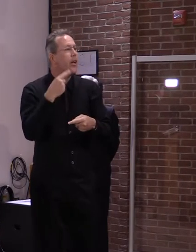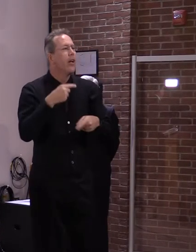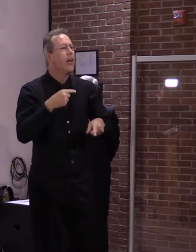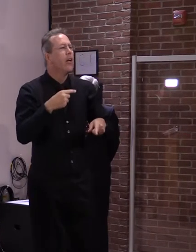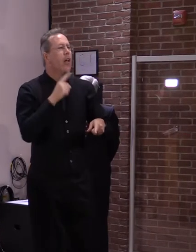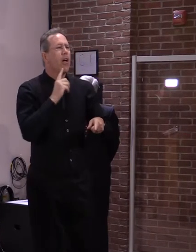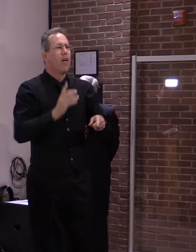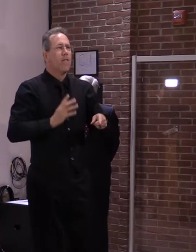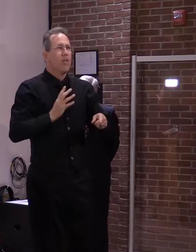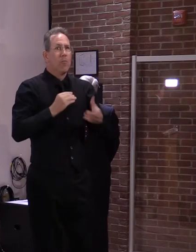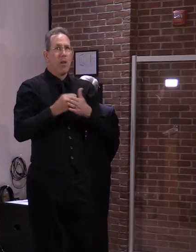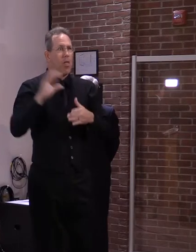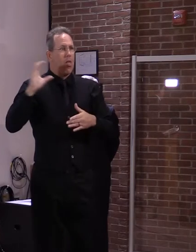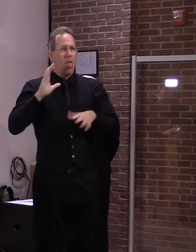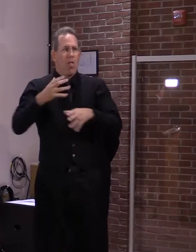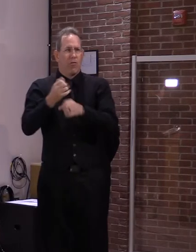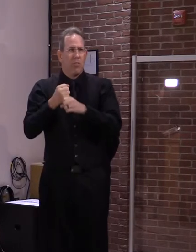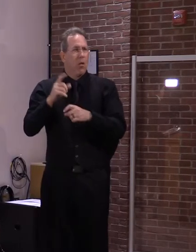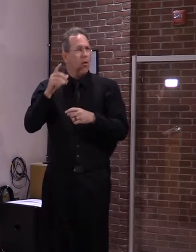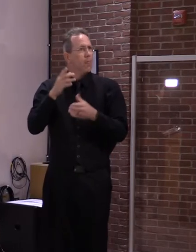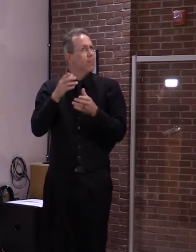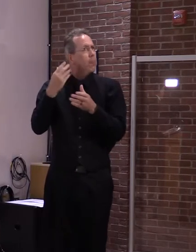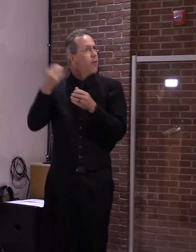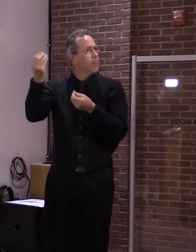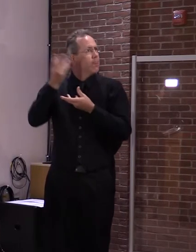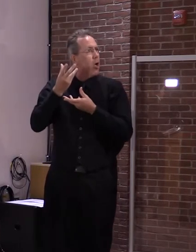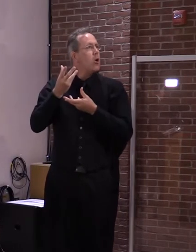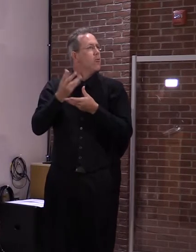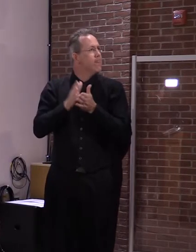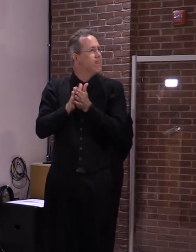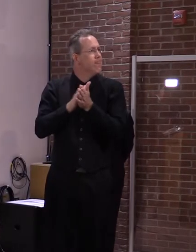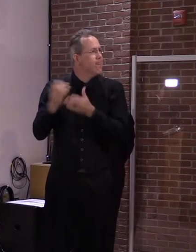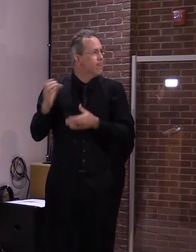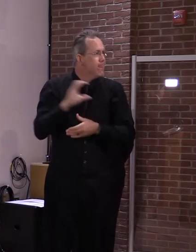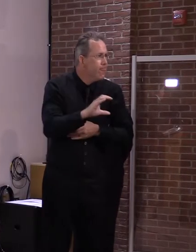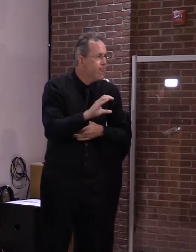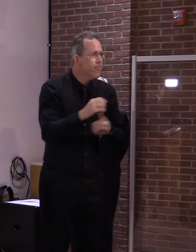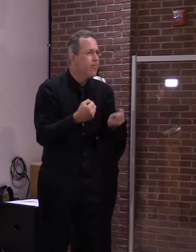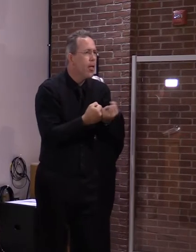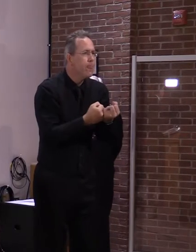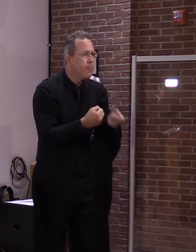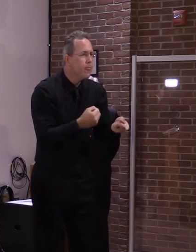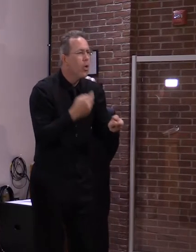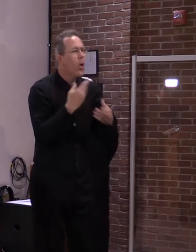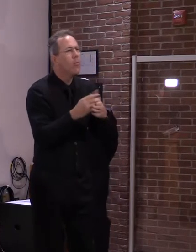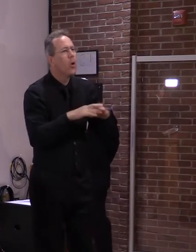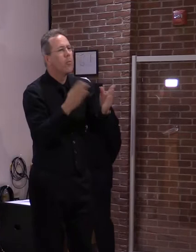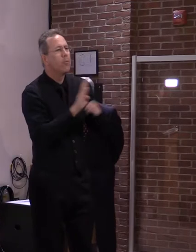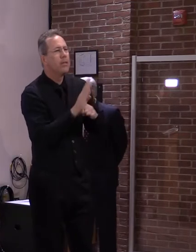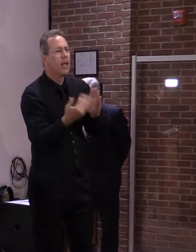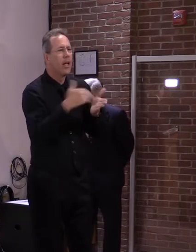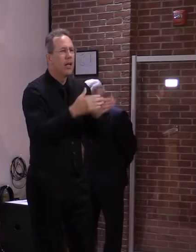is once they achieve their goals and maintain and achieve